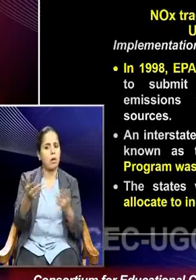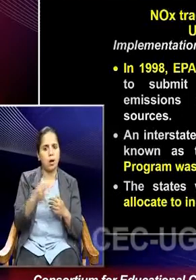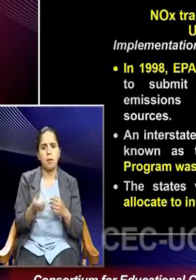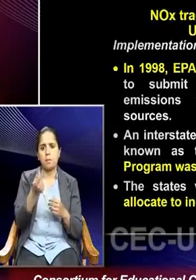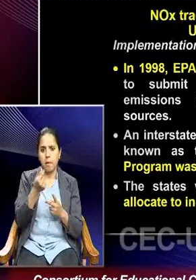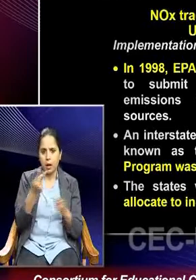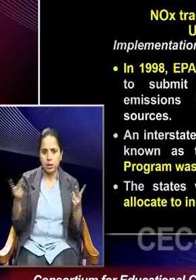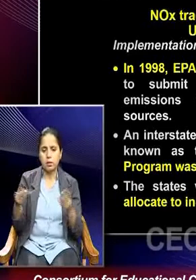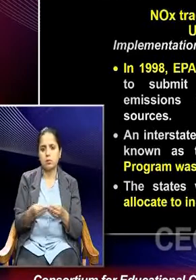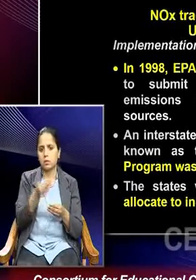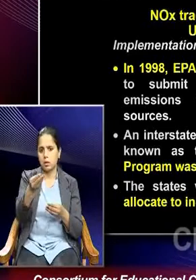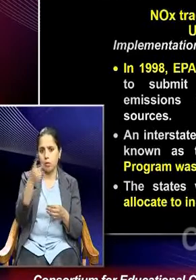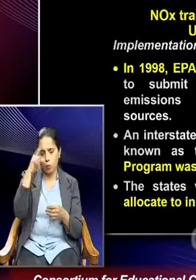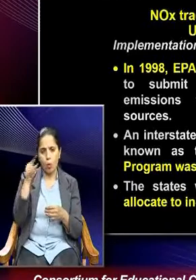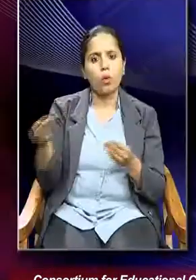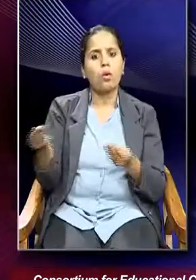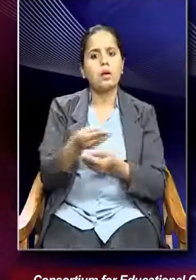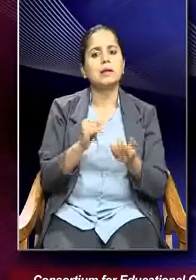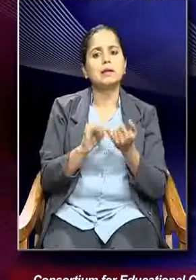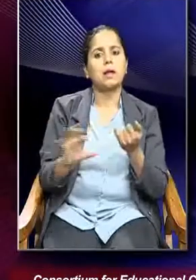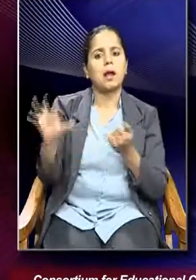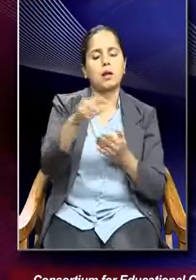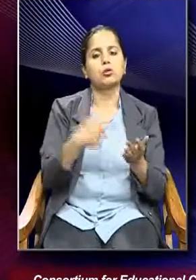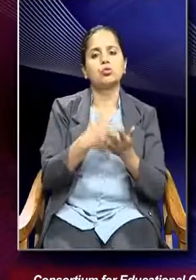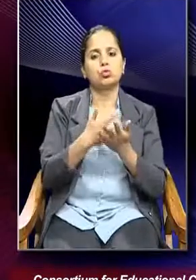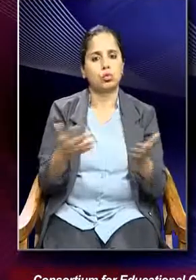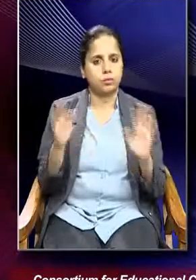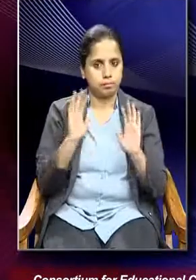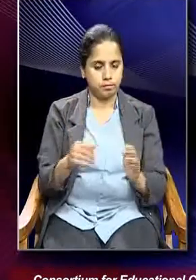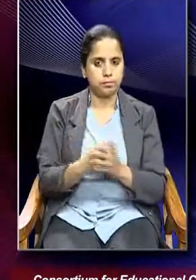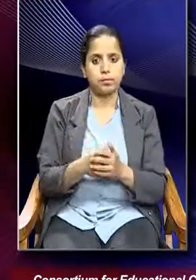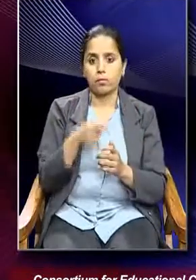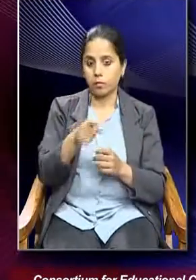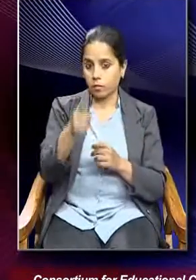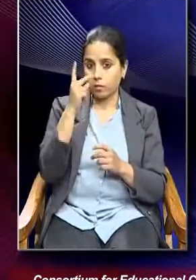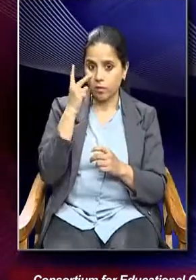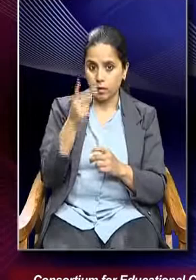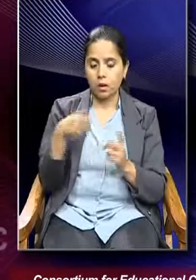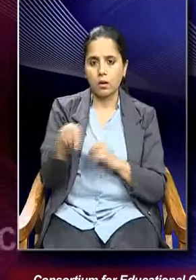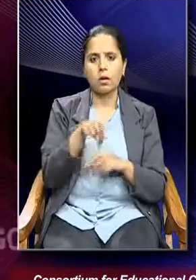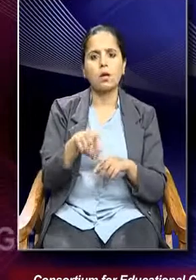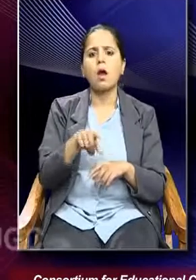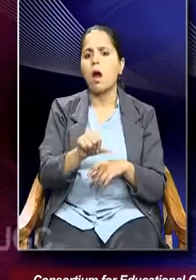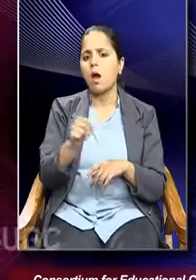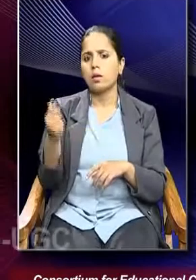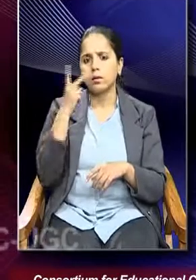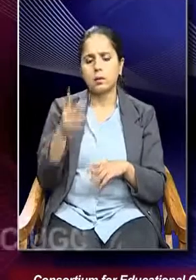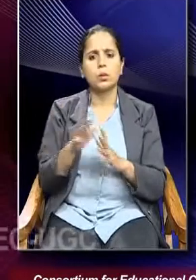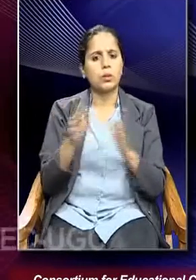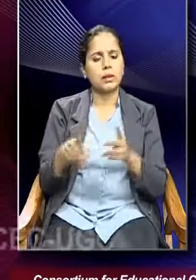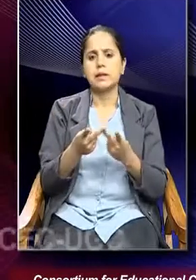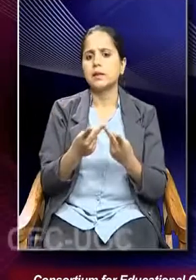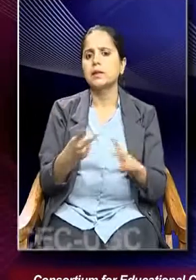to allocate in-state sources. So this was a very different